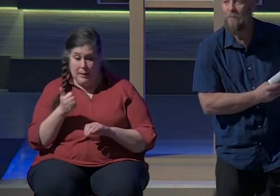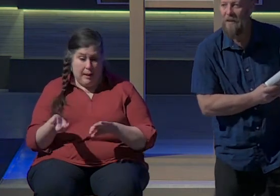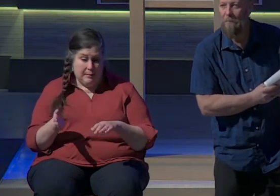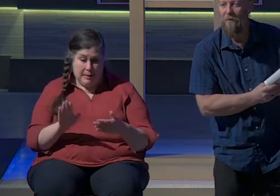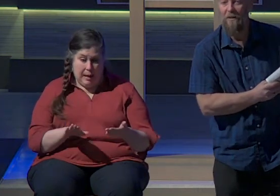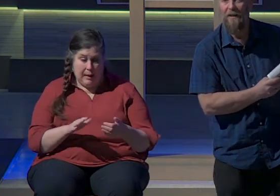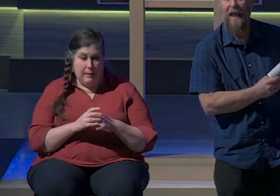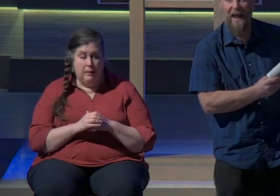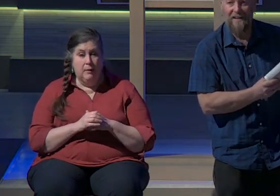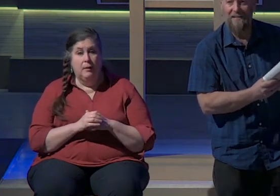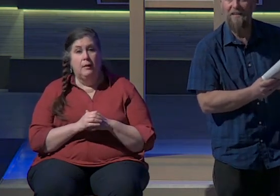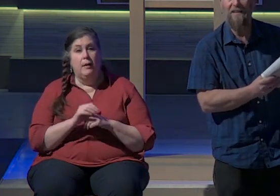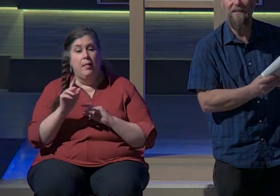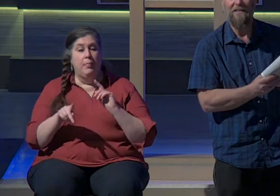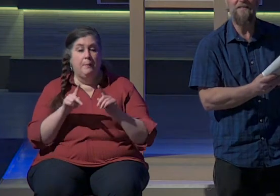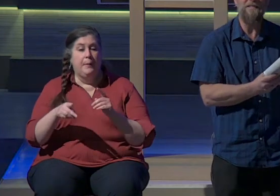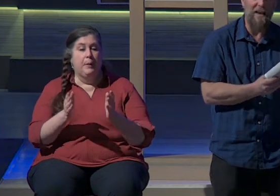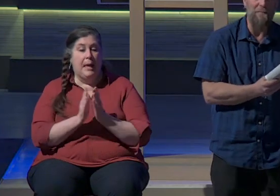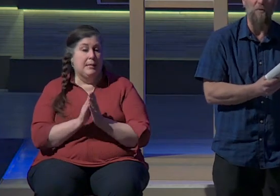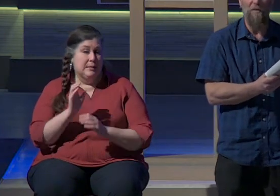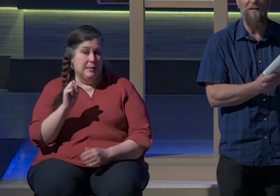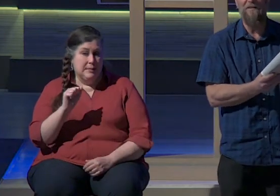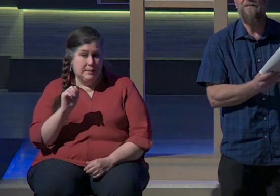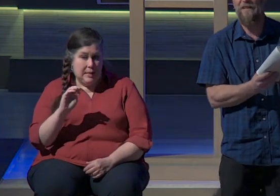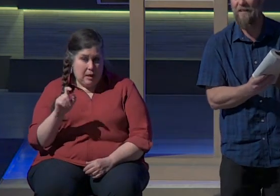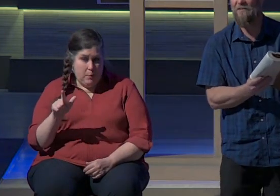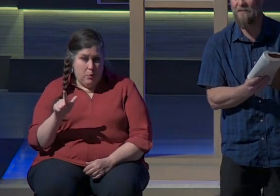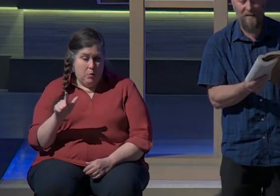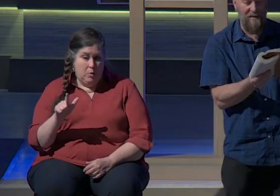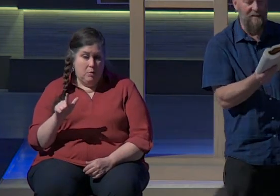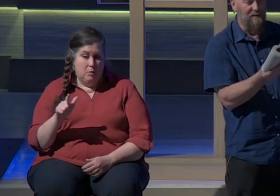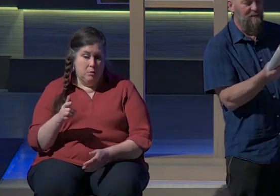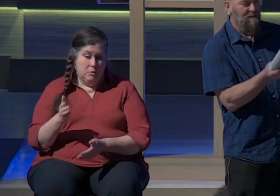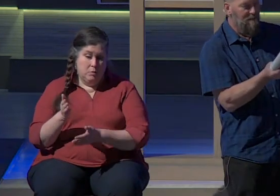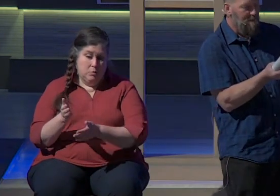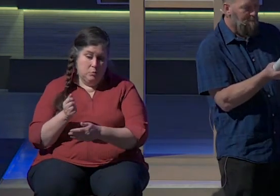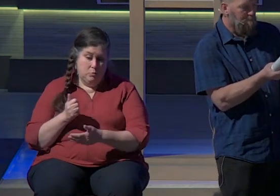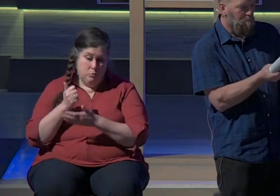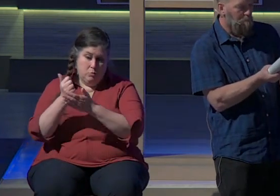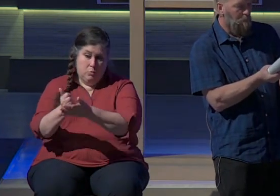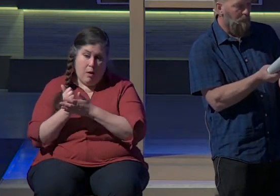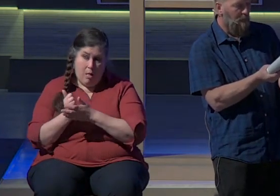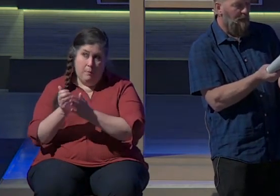The people asking Samuel to intercede.